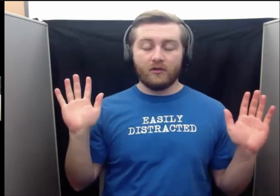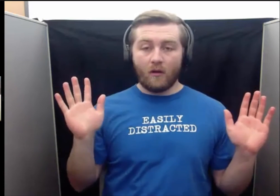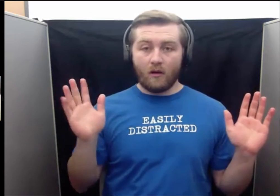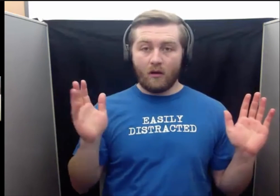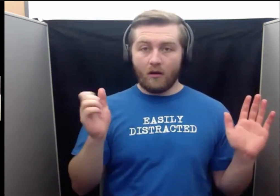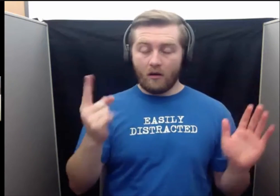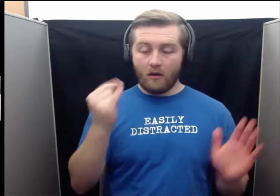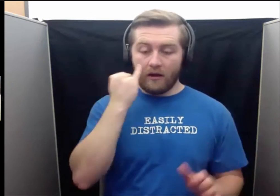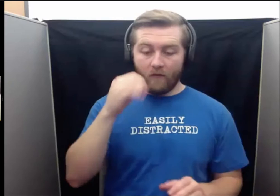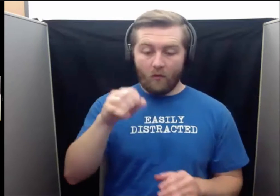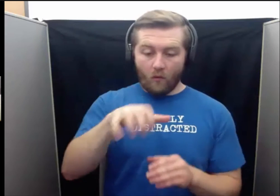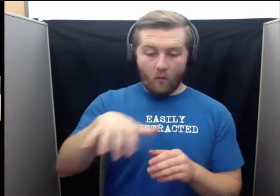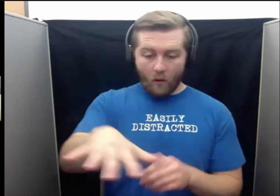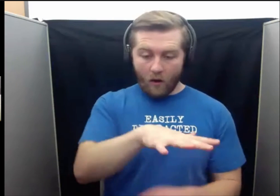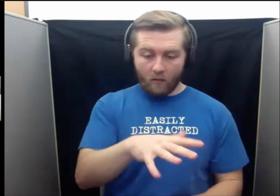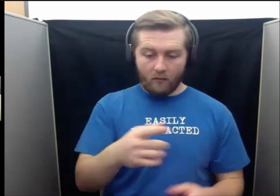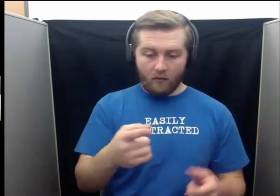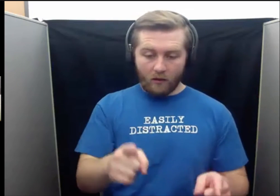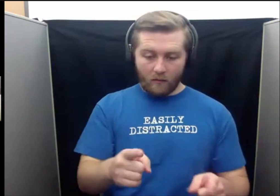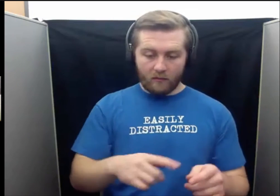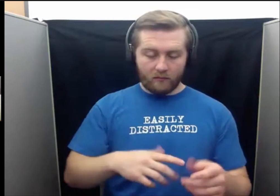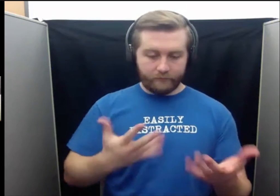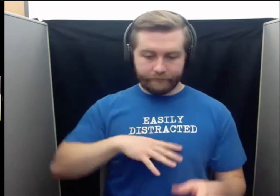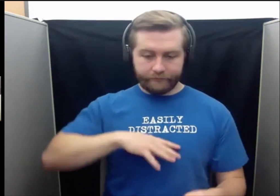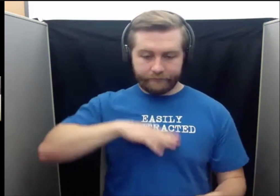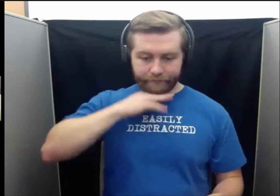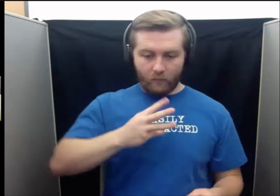saturated, what usually happens?